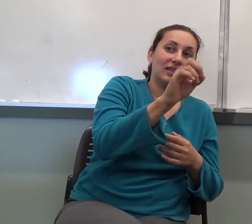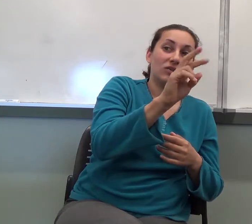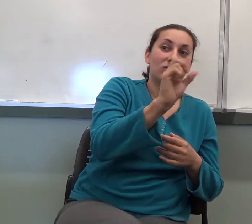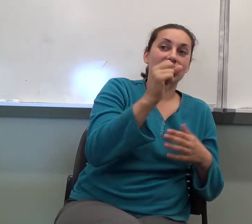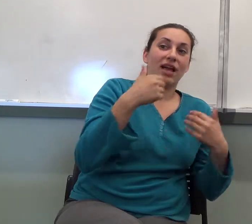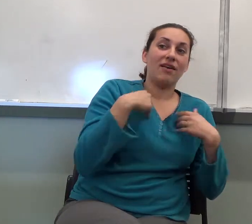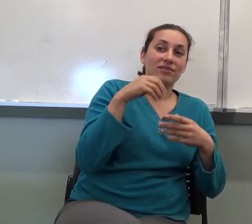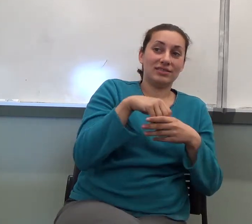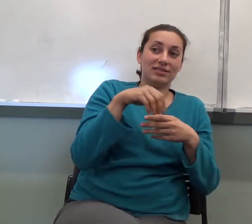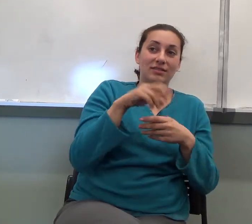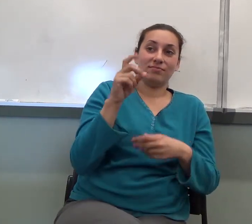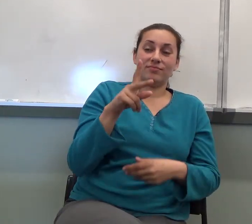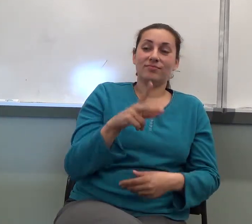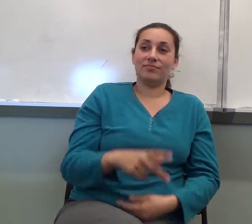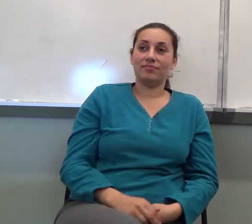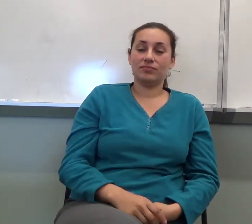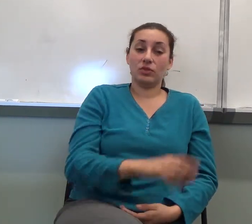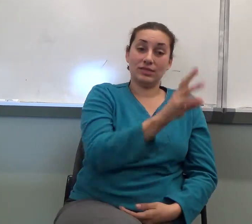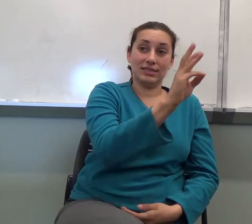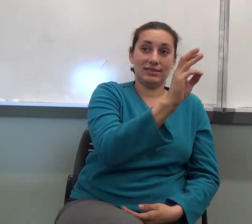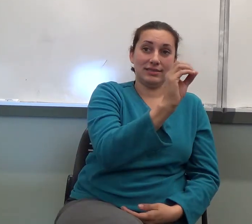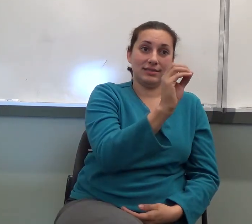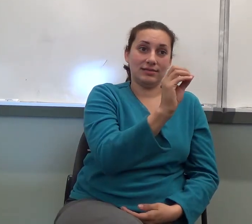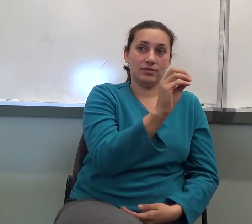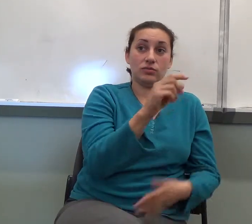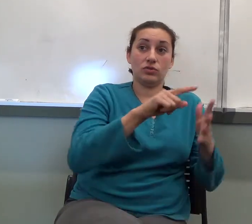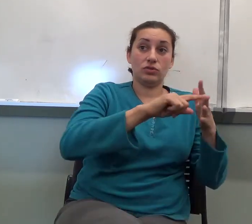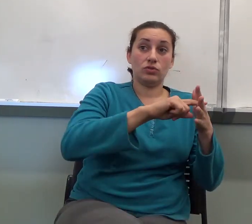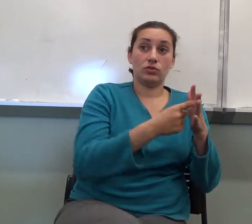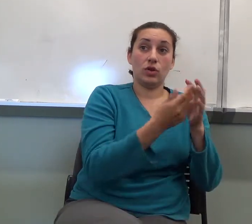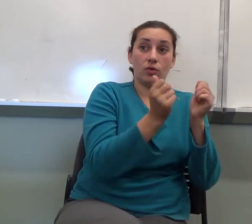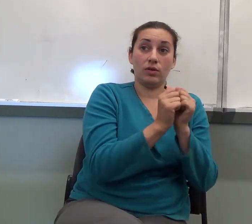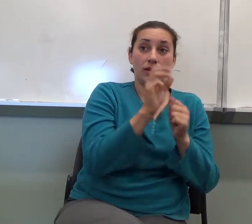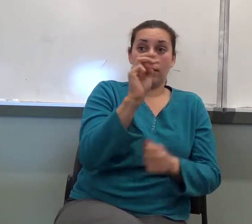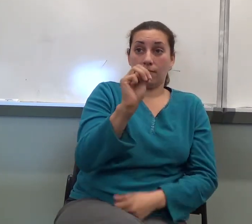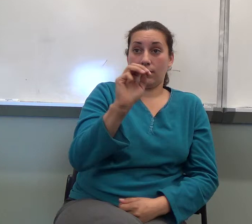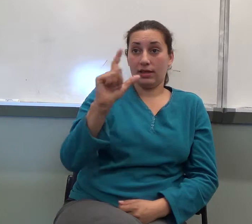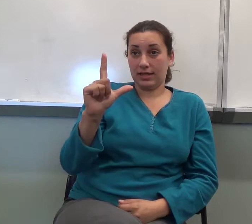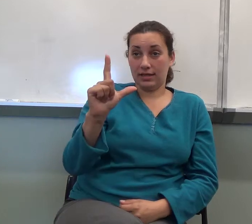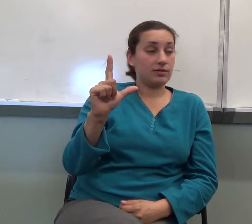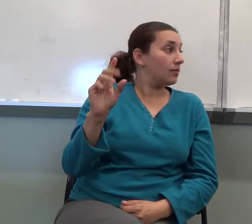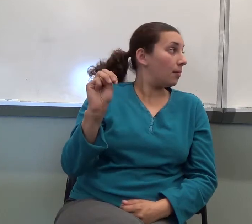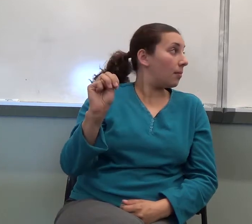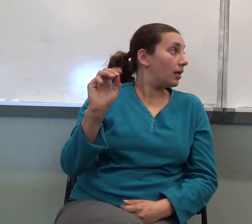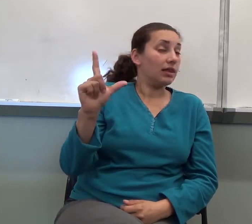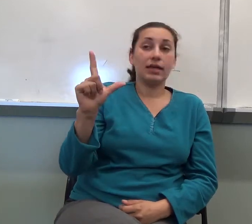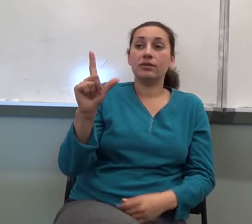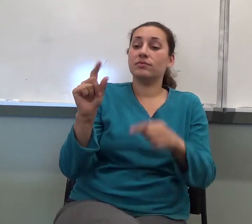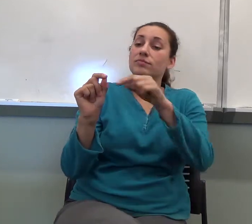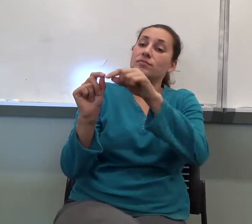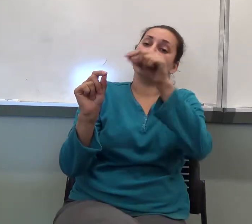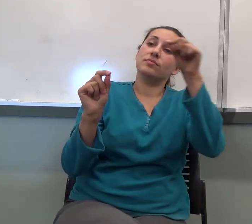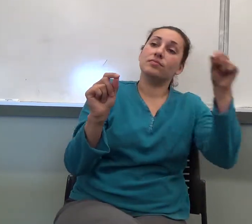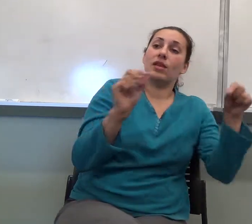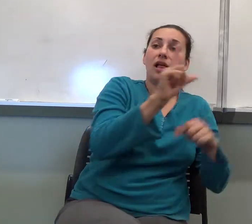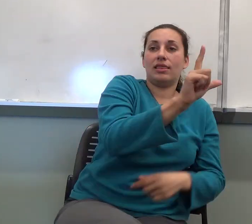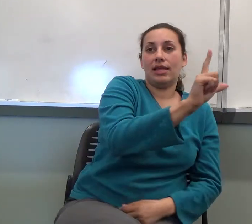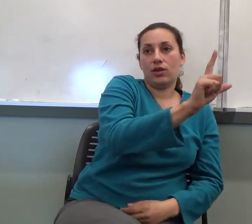Okay, well, we're starting with milliliters, which means we're here, and we want to go over here to liters. 1, 2,